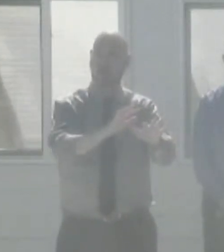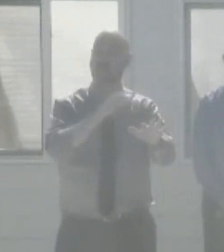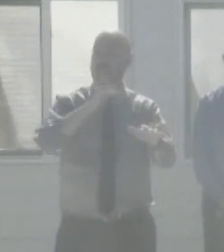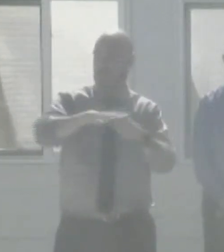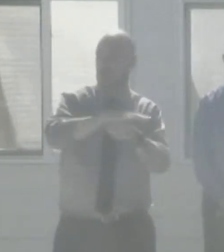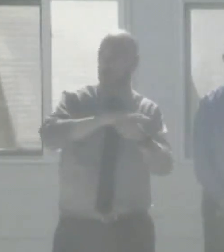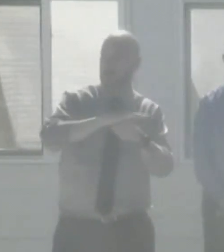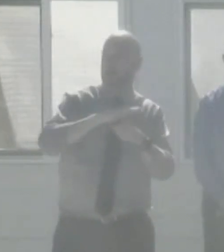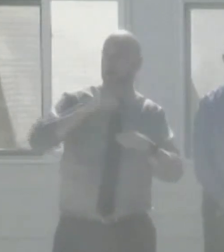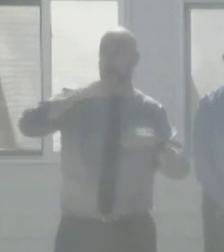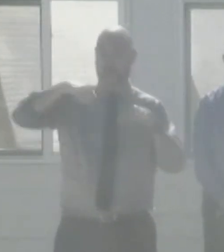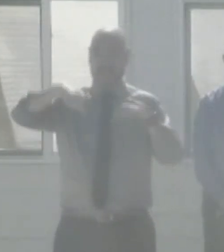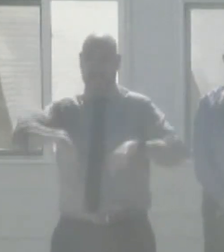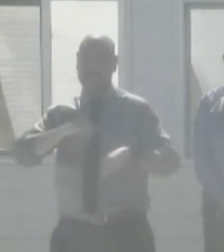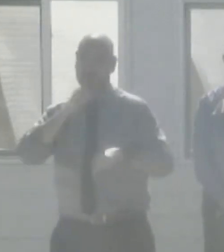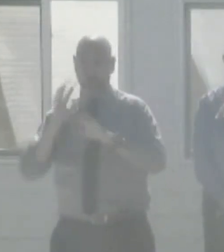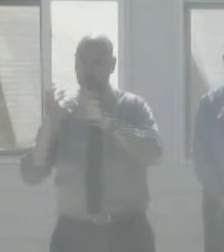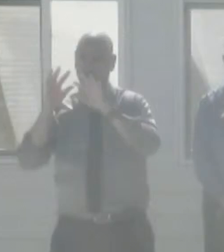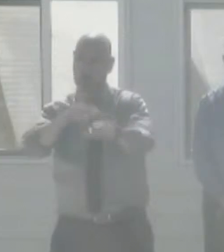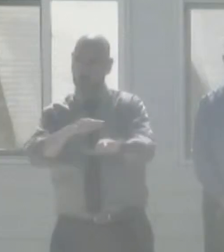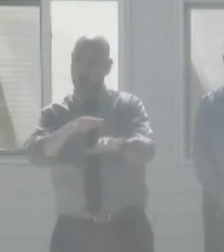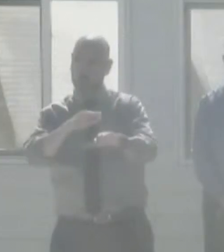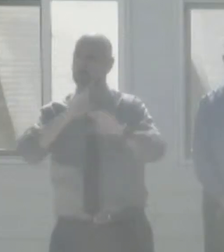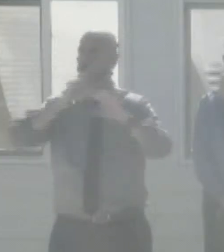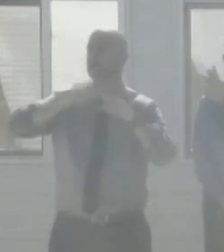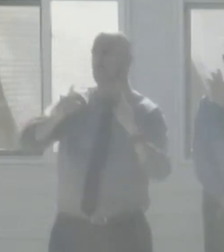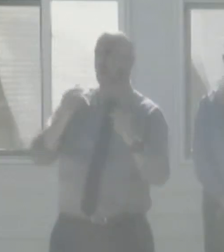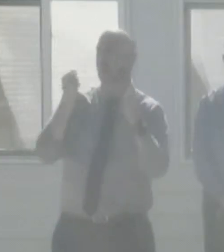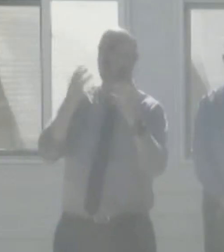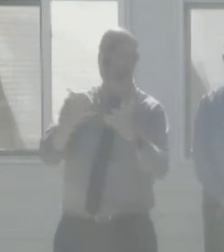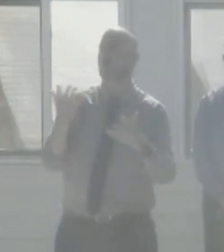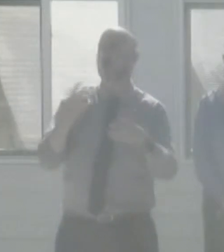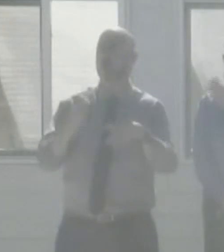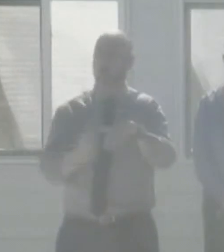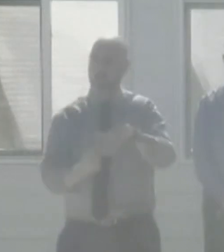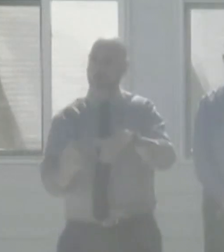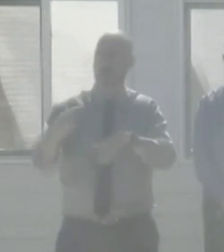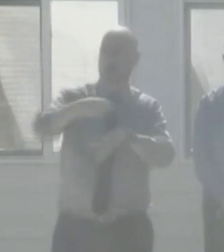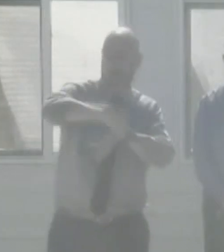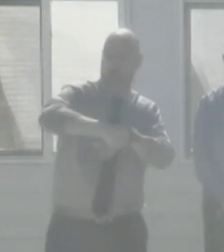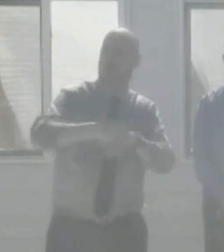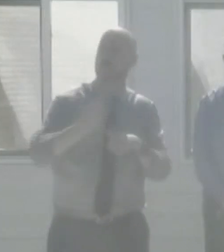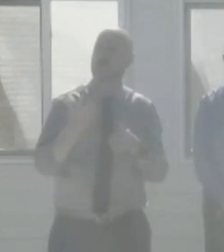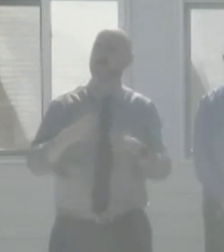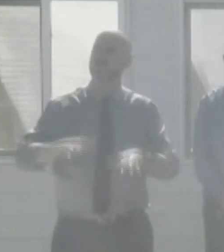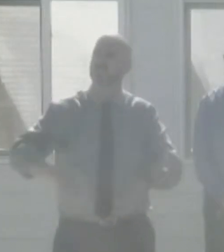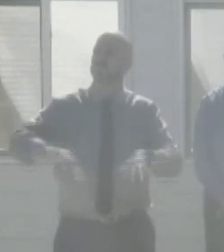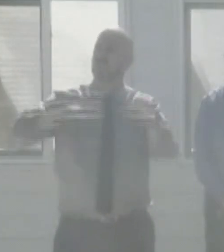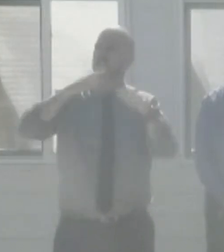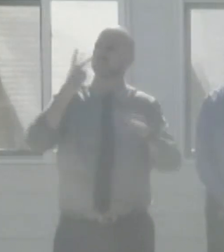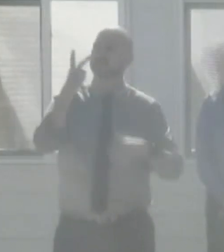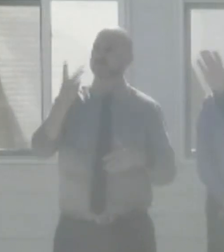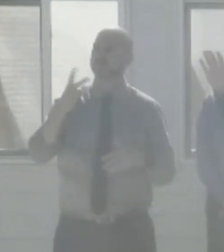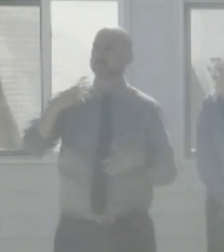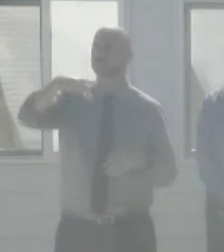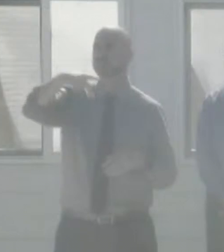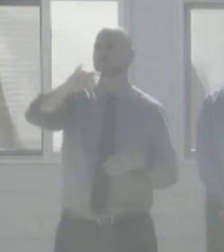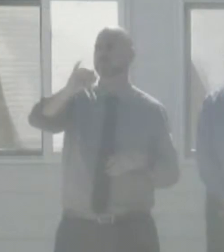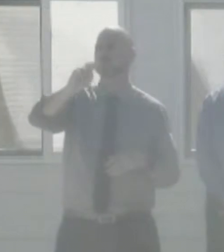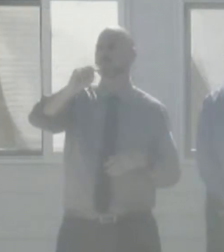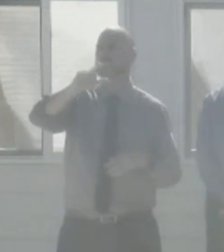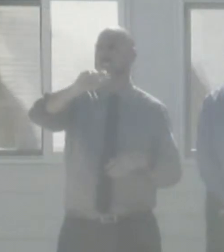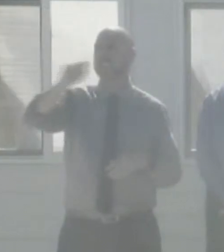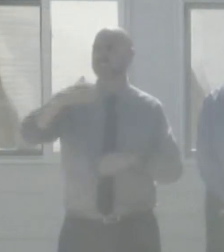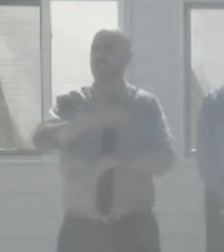that there, but it created like inland flooding. And you're going to, so you see that in Pinellas and Hillsborough counties. You also got an awful lot of